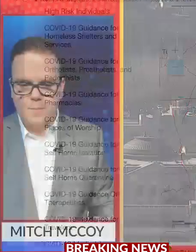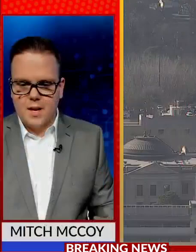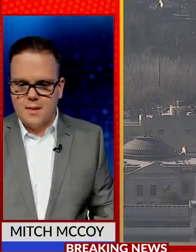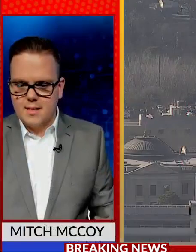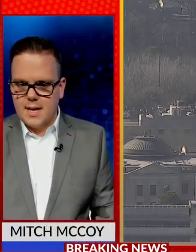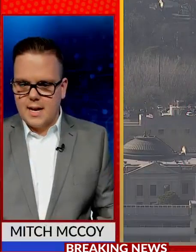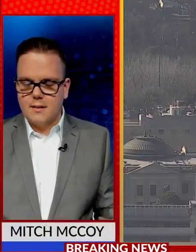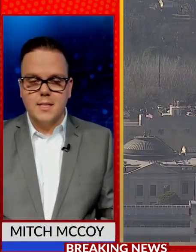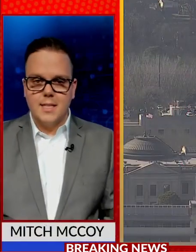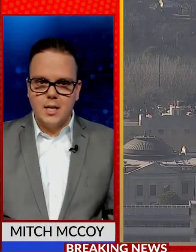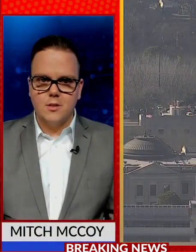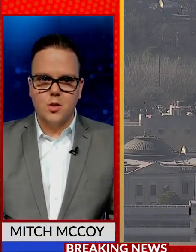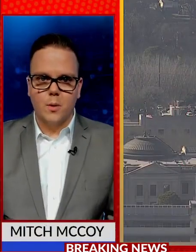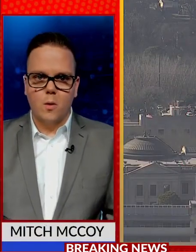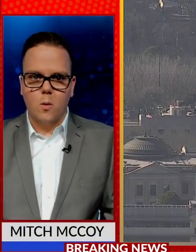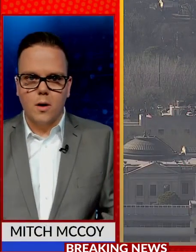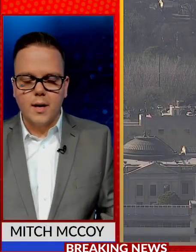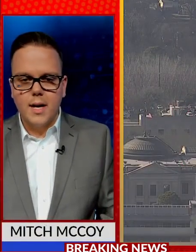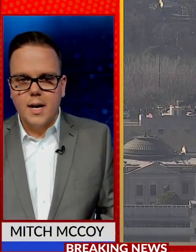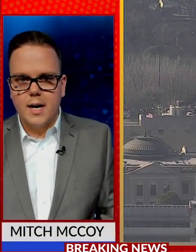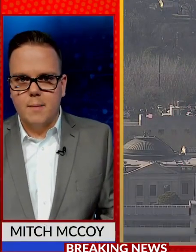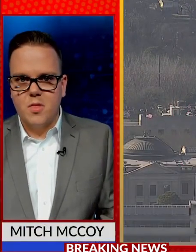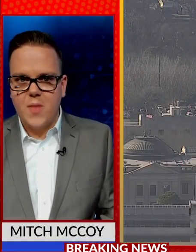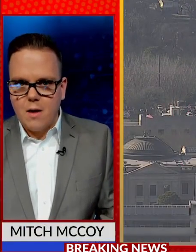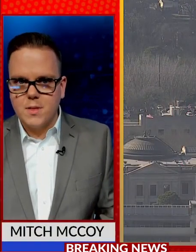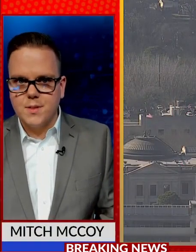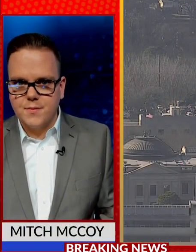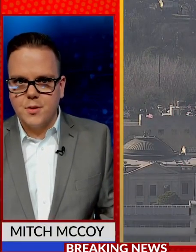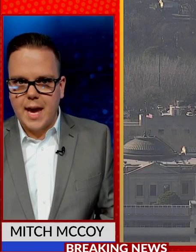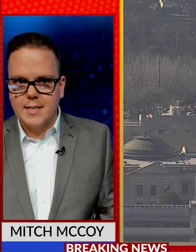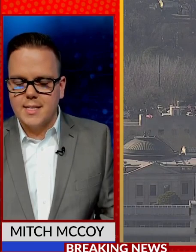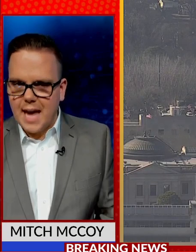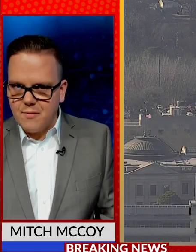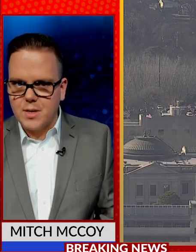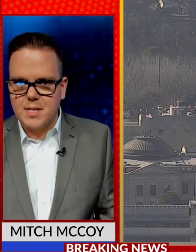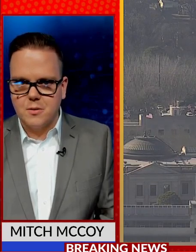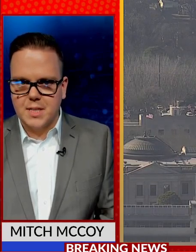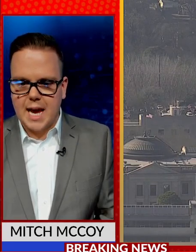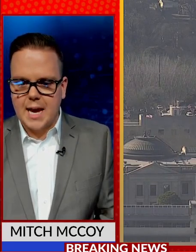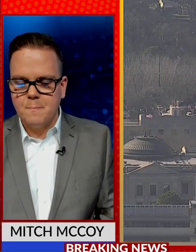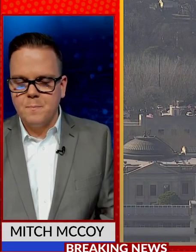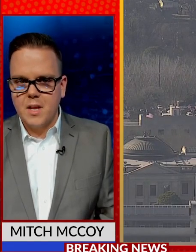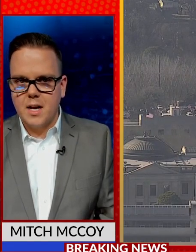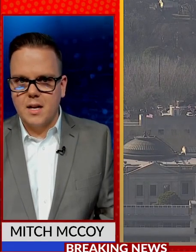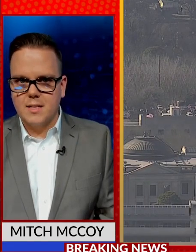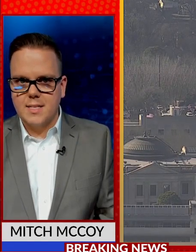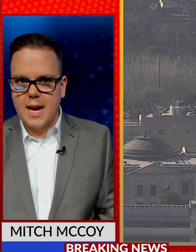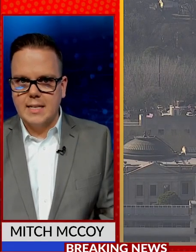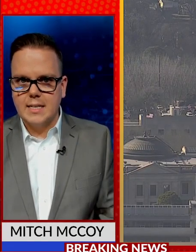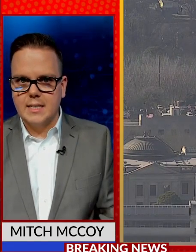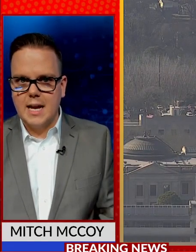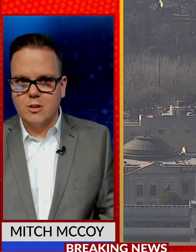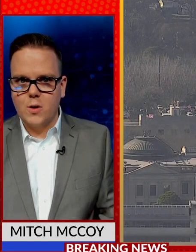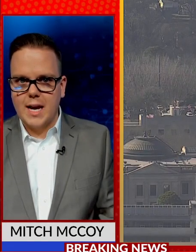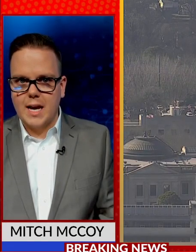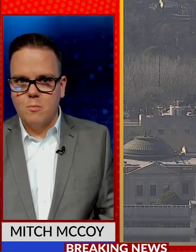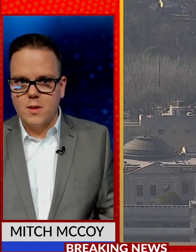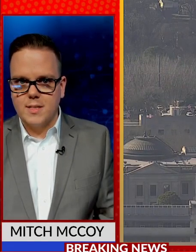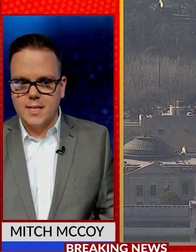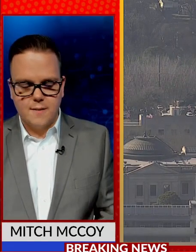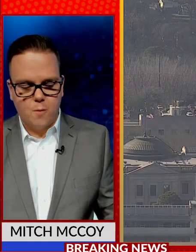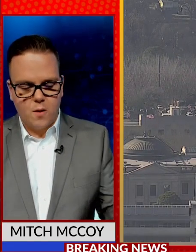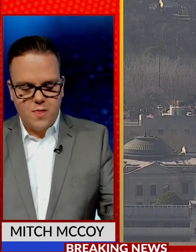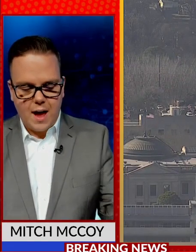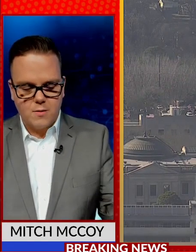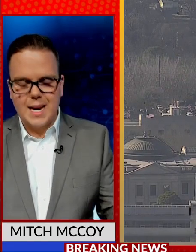as the state continues to record thousands of new cases every single day. The state now tracking more